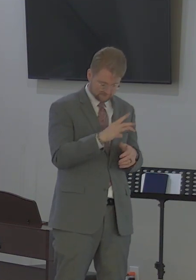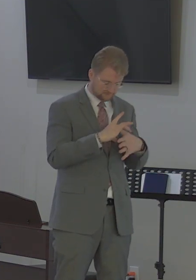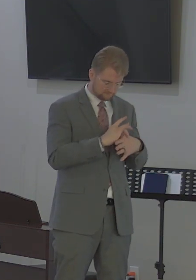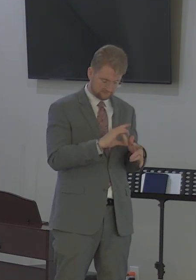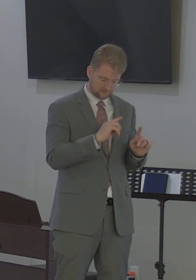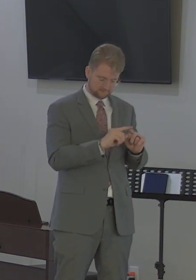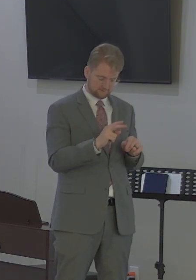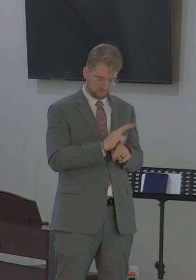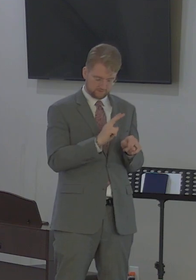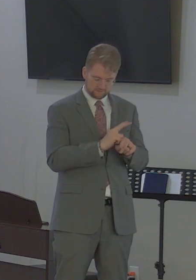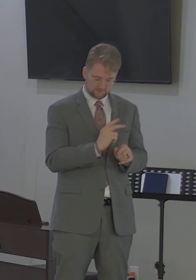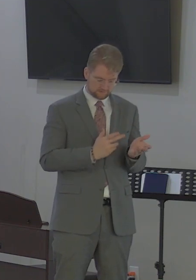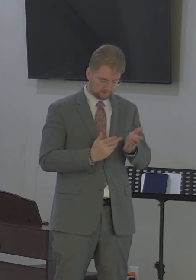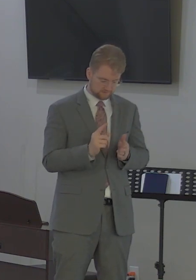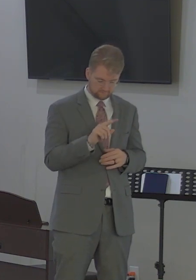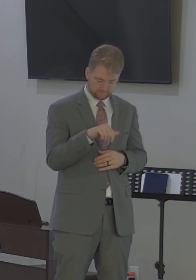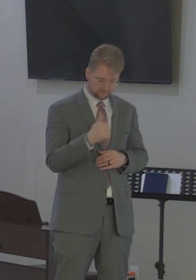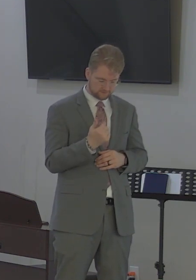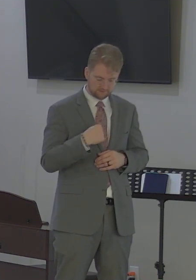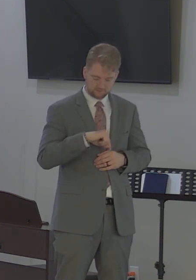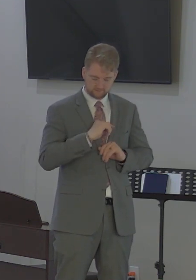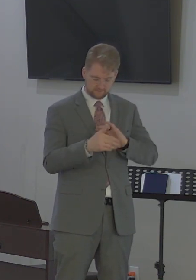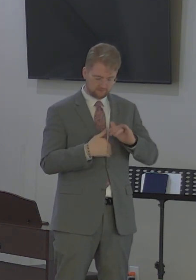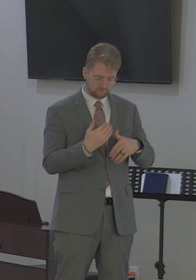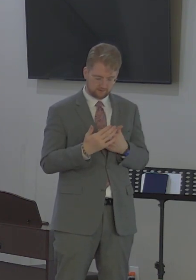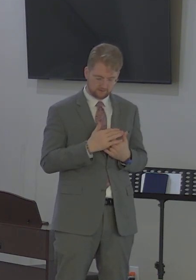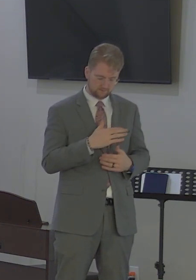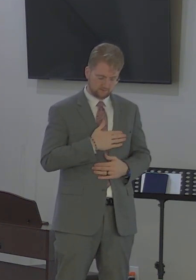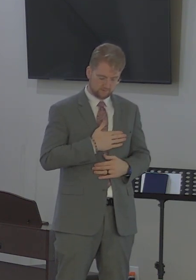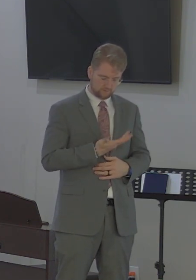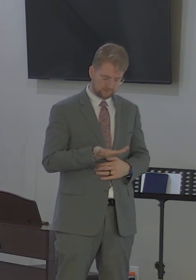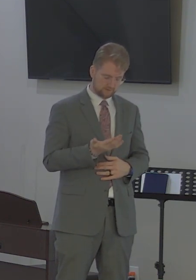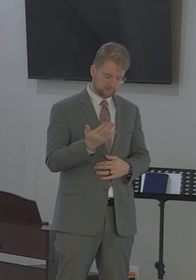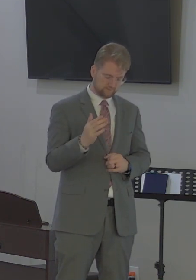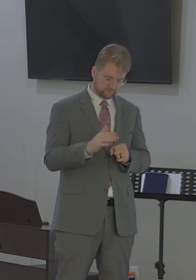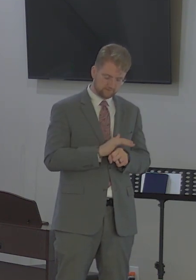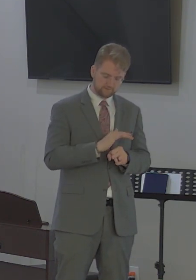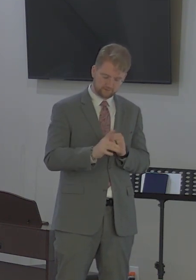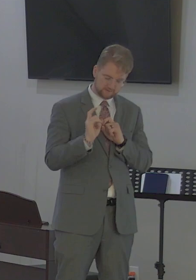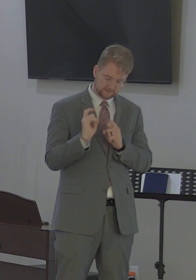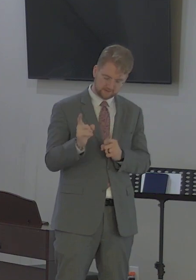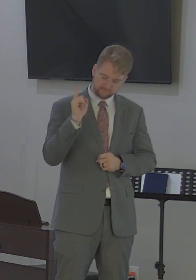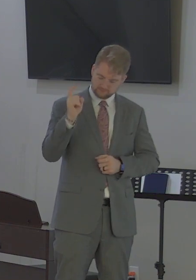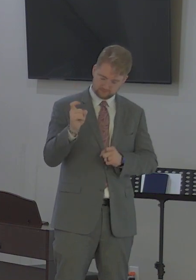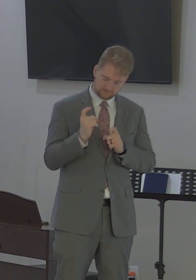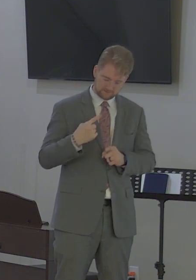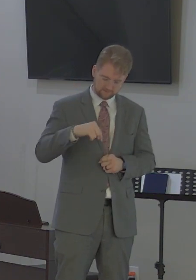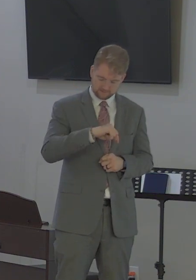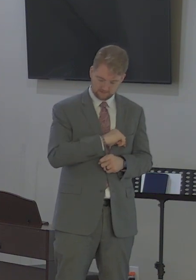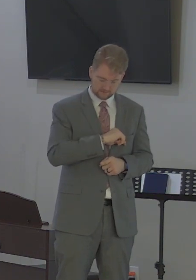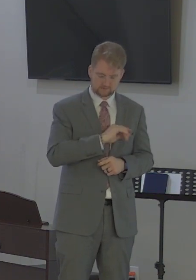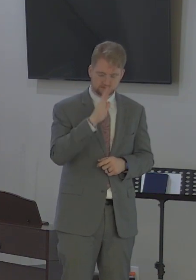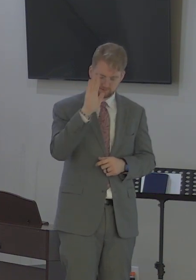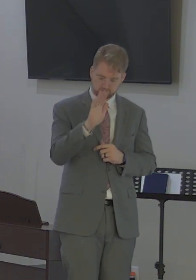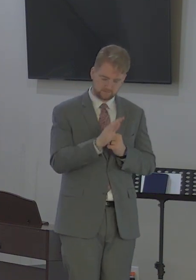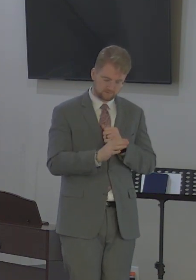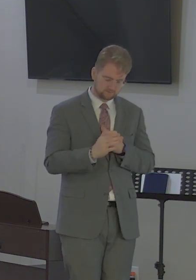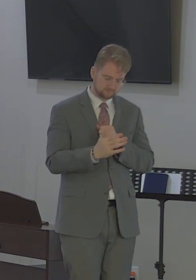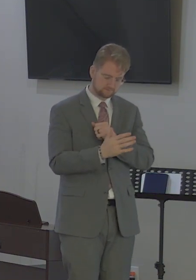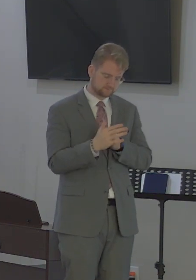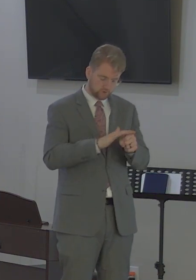use it to serve one another. That we'd all be willing to fulfill the gift that you've given us in your local place.